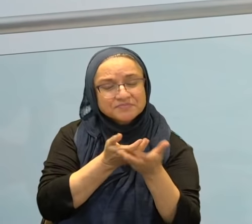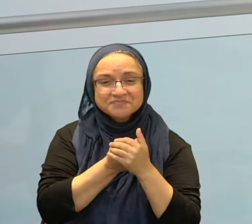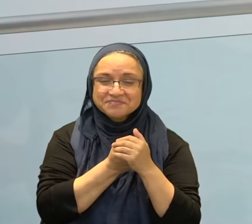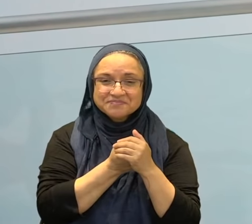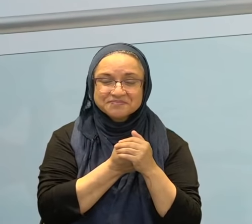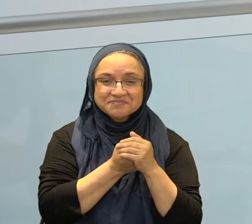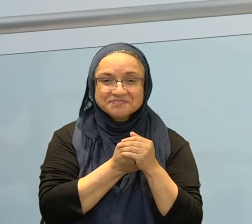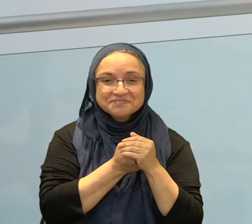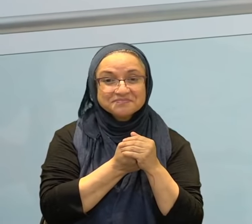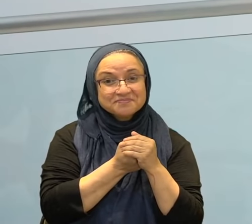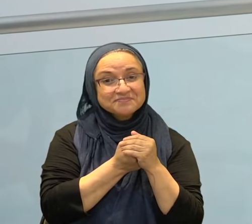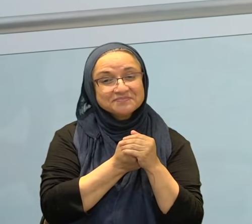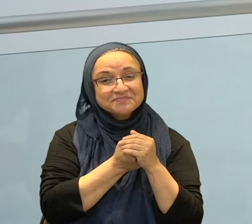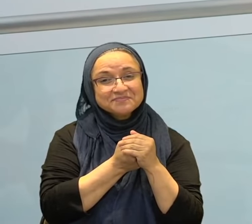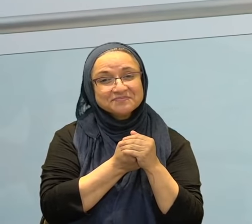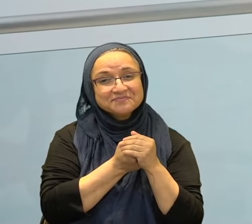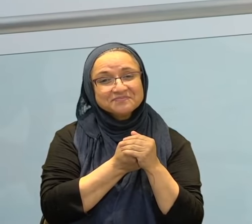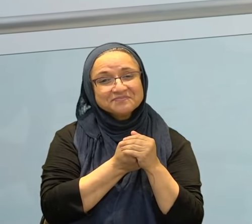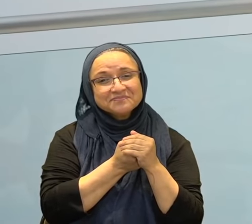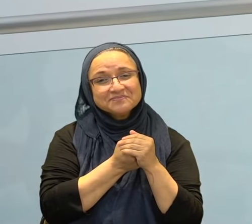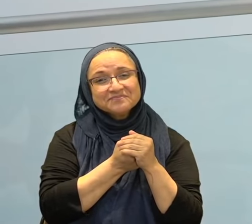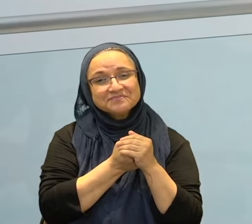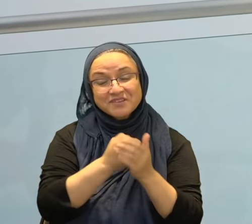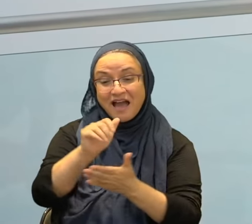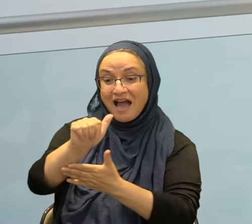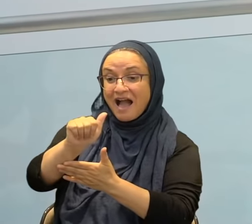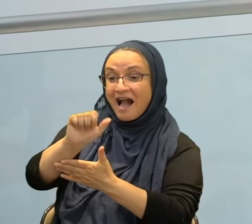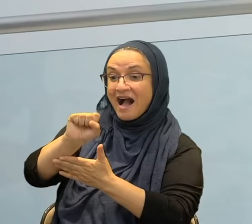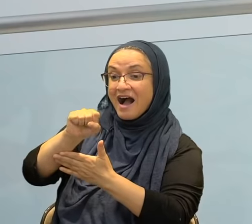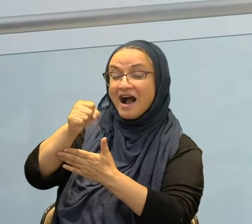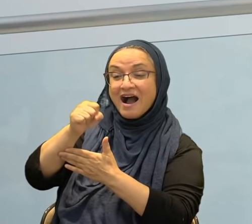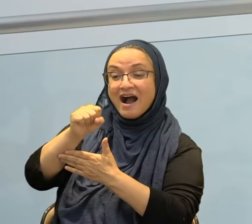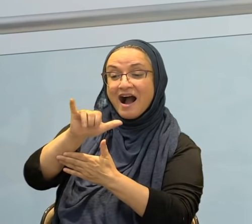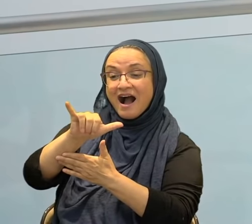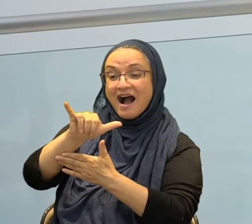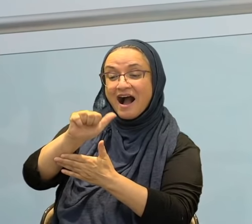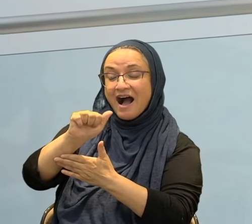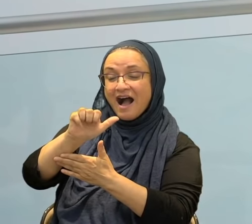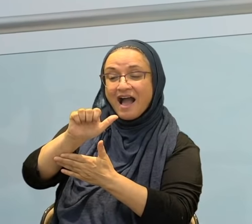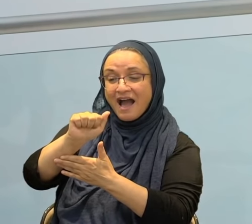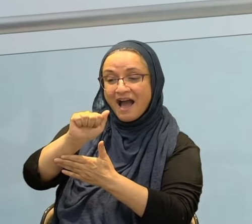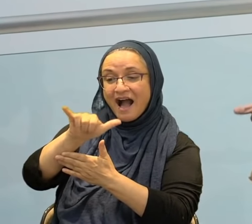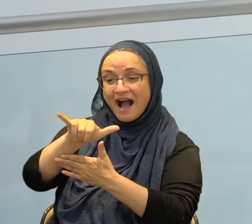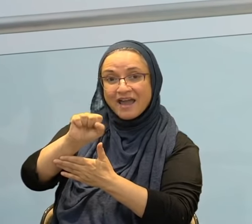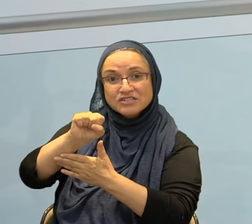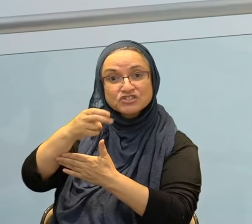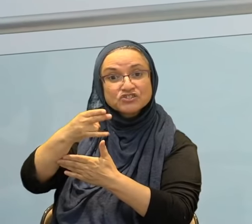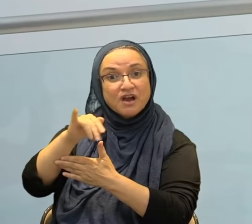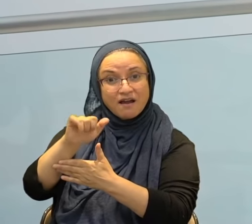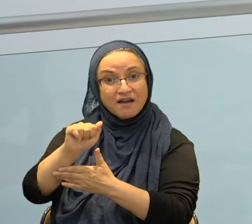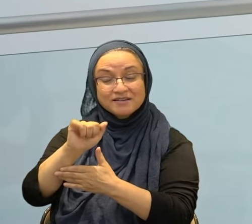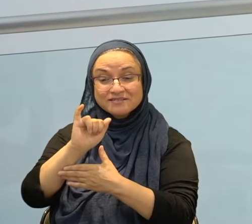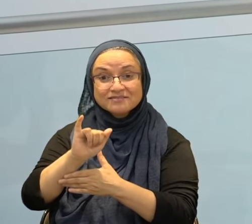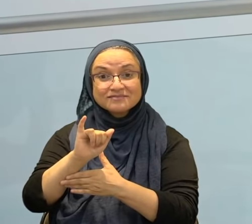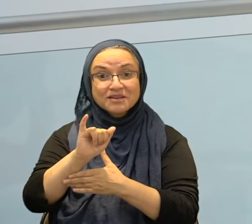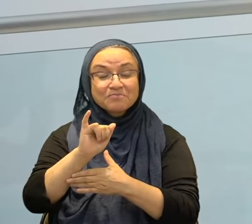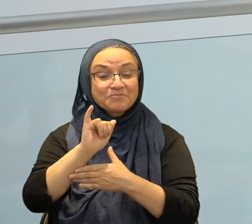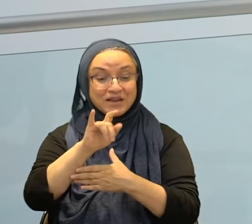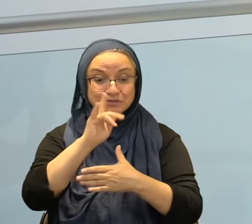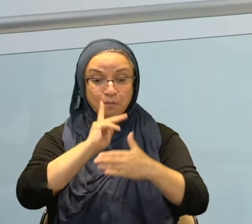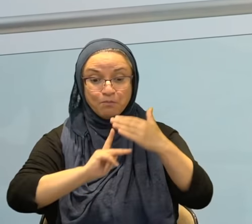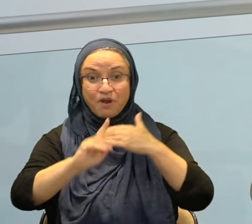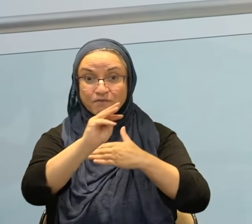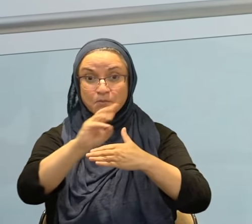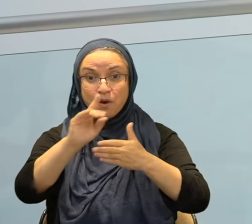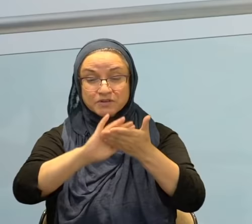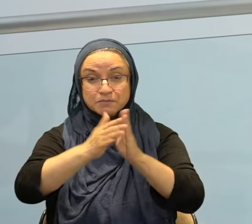You know, it's really interesting. I remember the first time doing a study of alkari. How many times the slander the chapter of